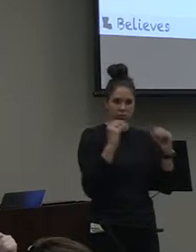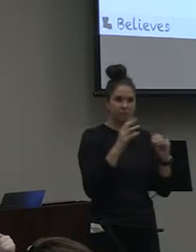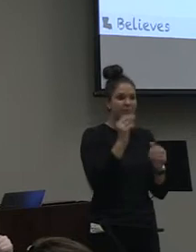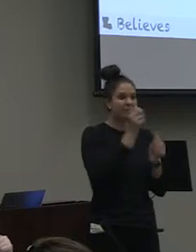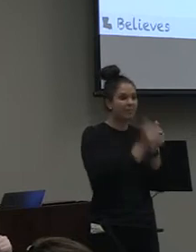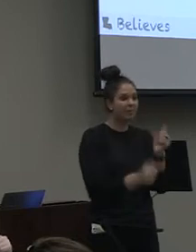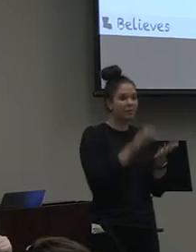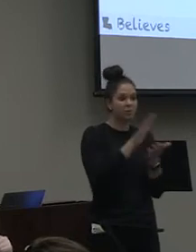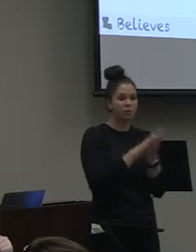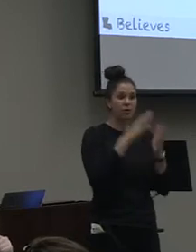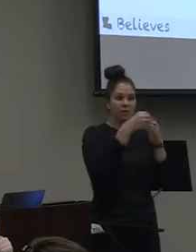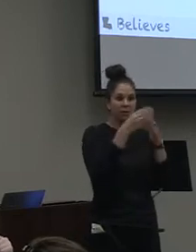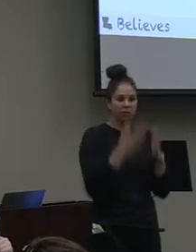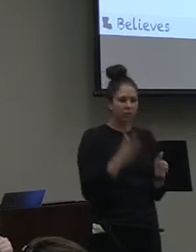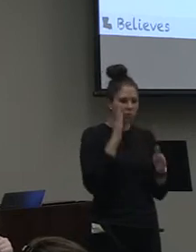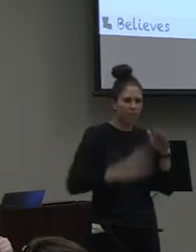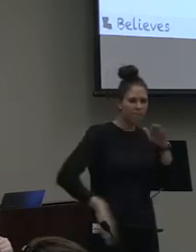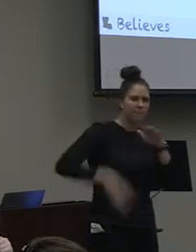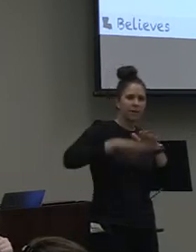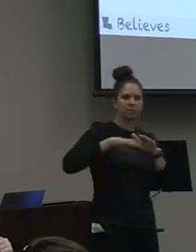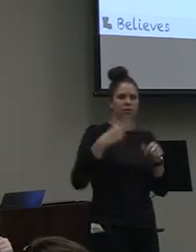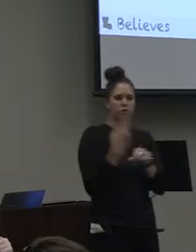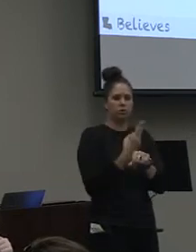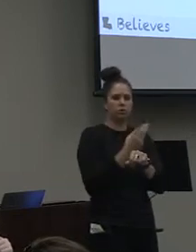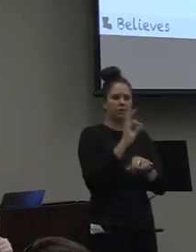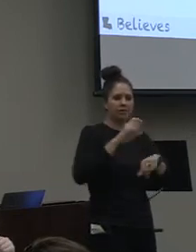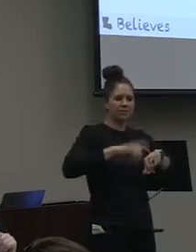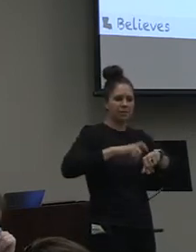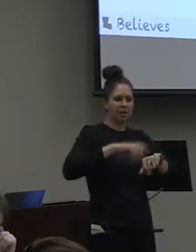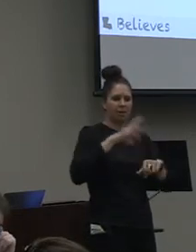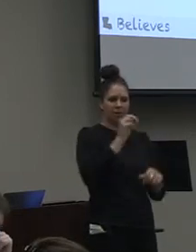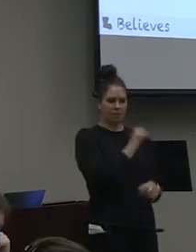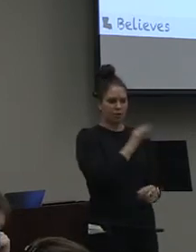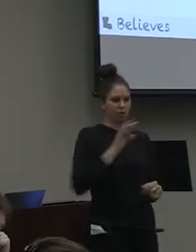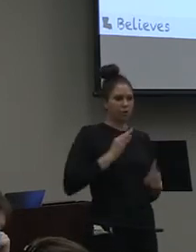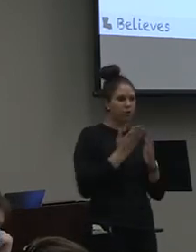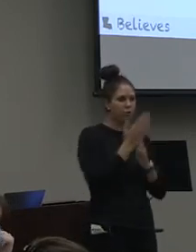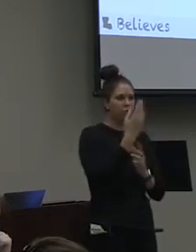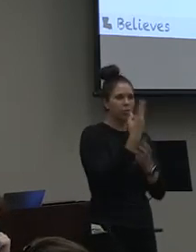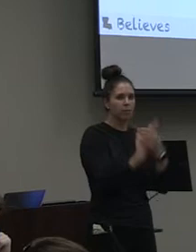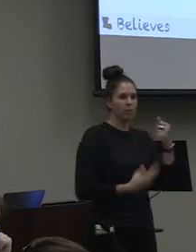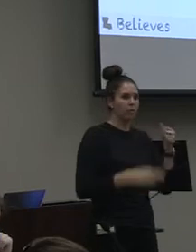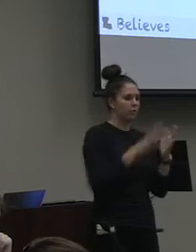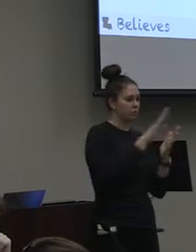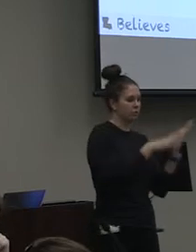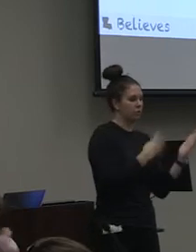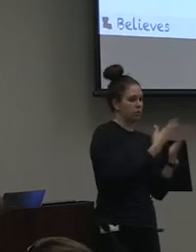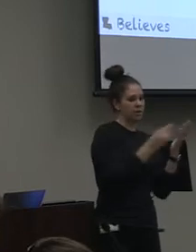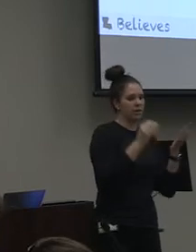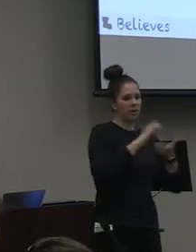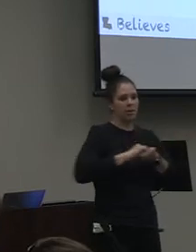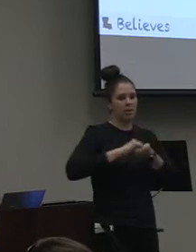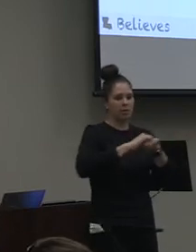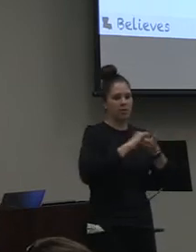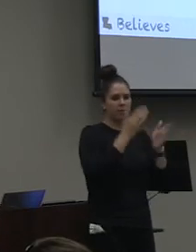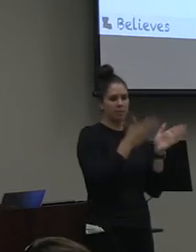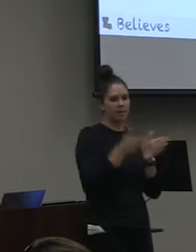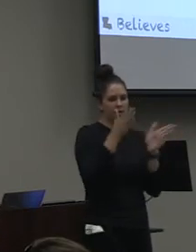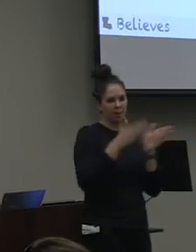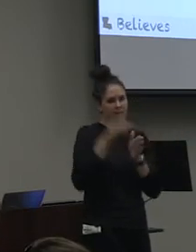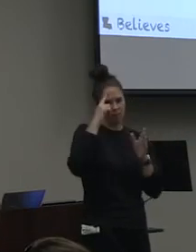every school leader maximizes the use of time and personnel through both scheduling and collaborative planning for the teachers.